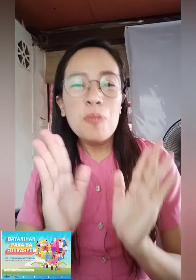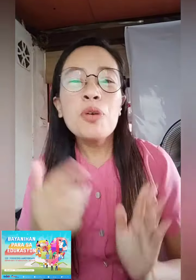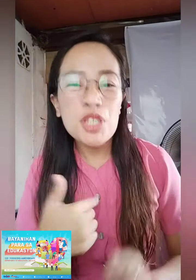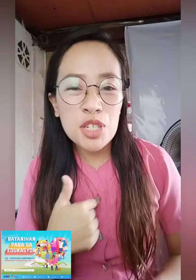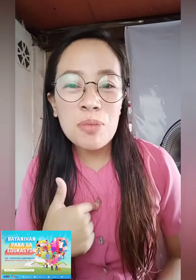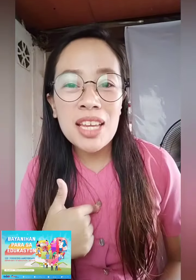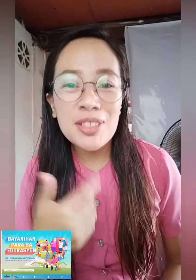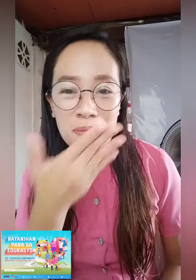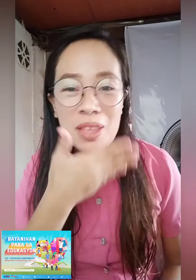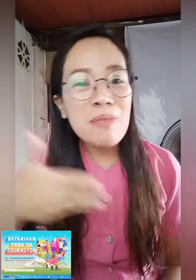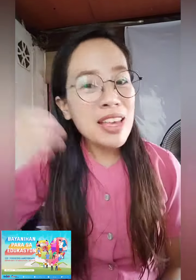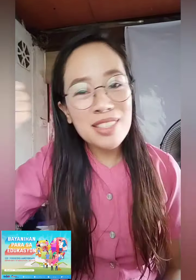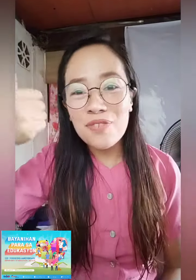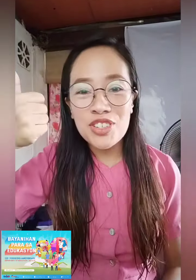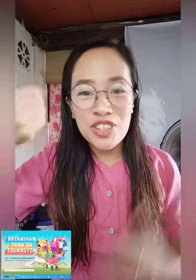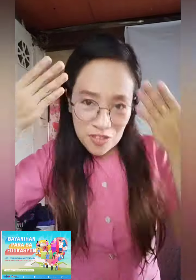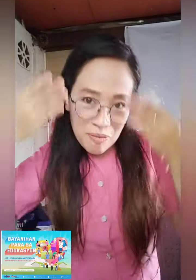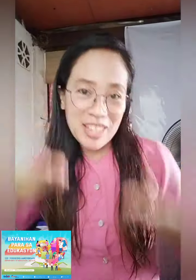Push me to be the best version of myself.